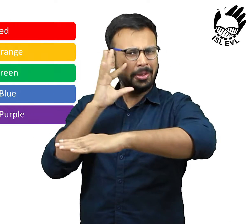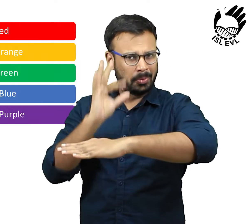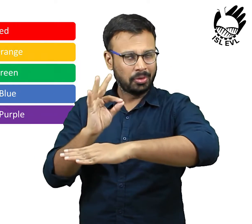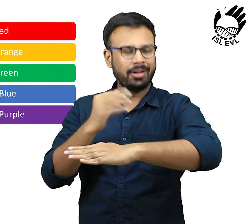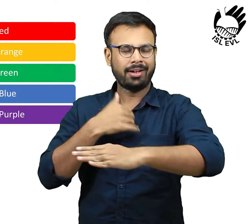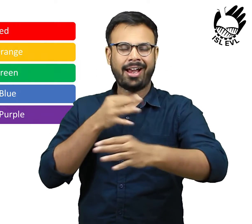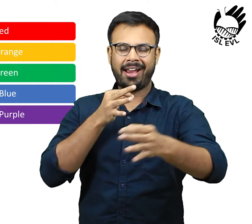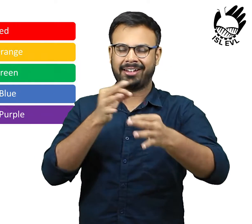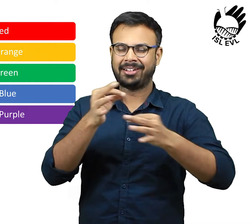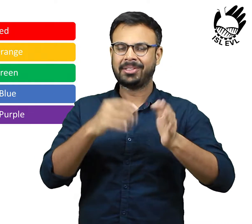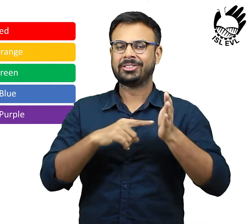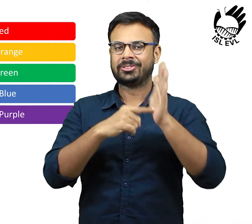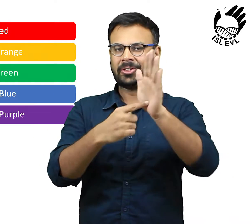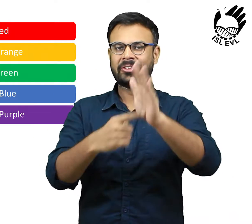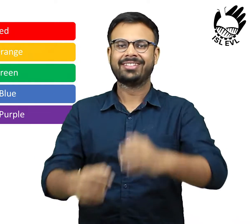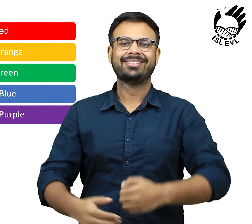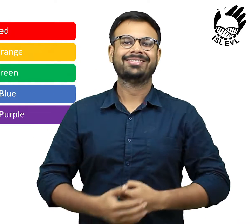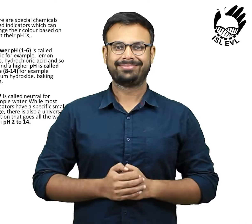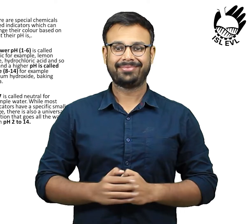Number 10 is blue.